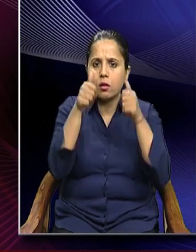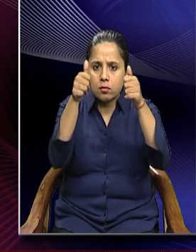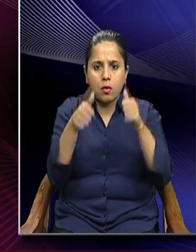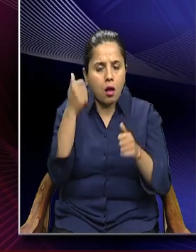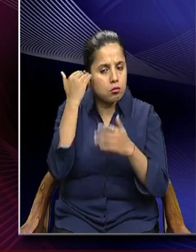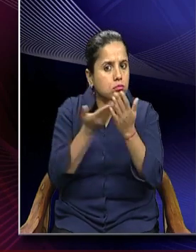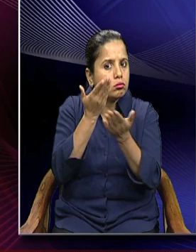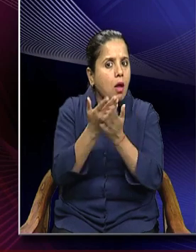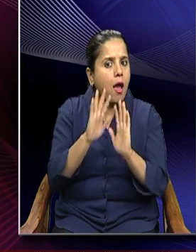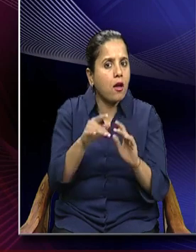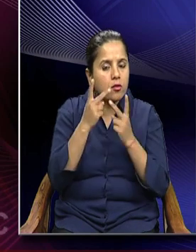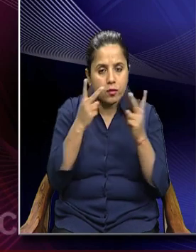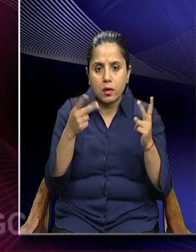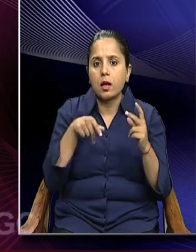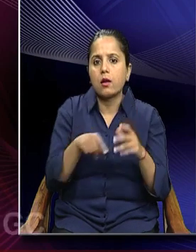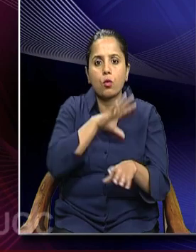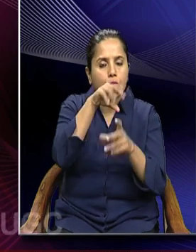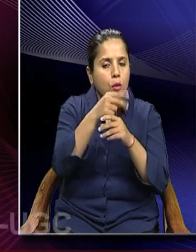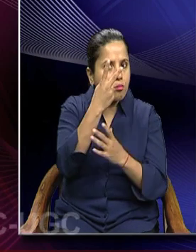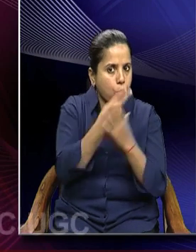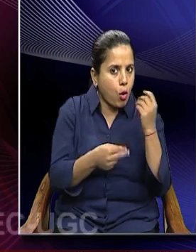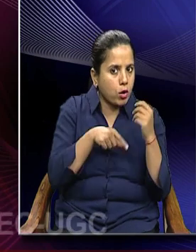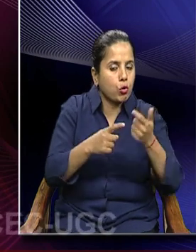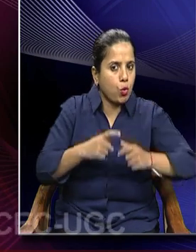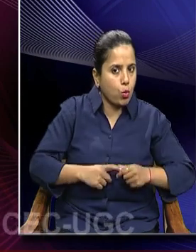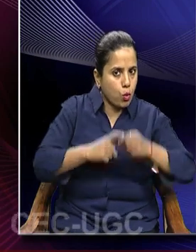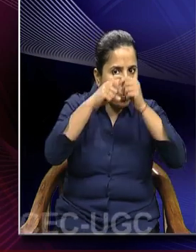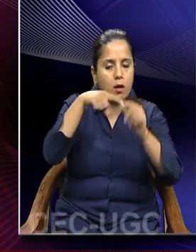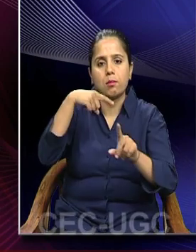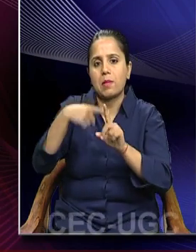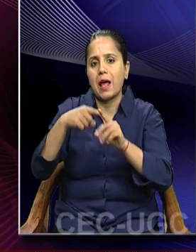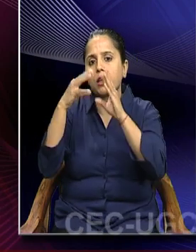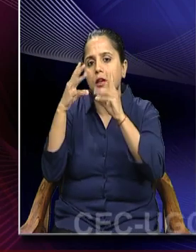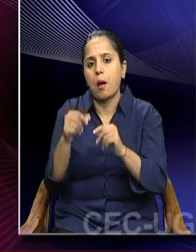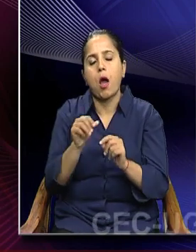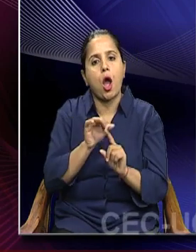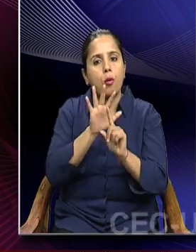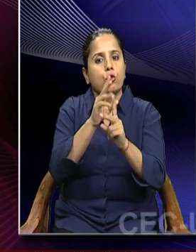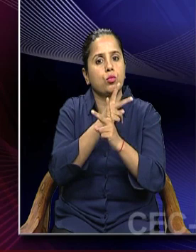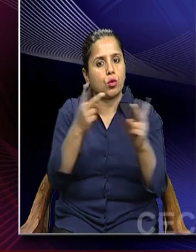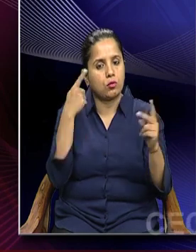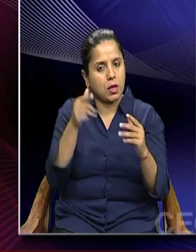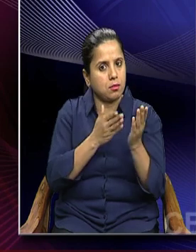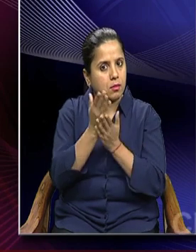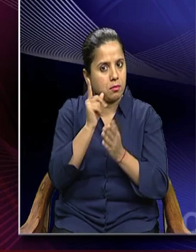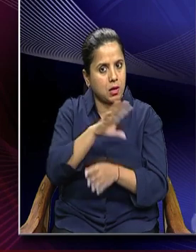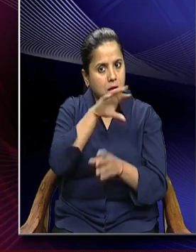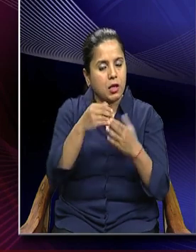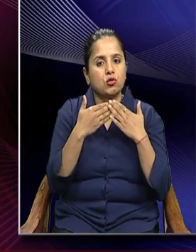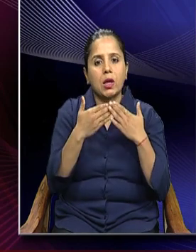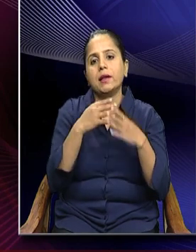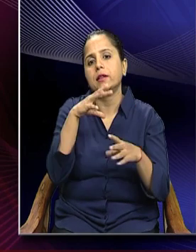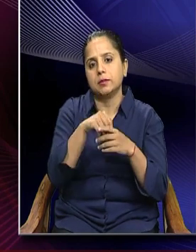suggestions to incorporate both the qualitative and the quantitative approaches or methods in